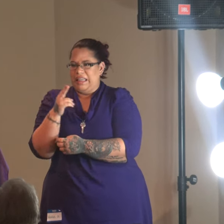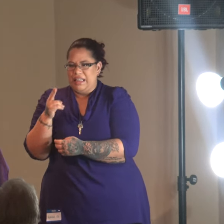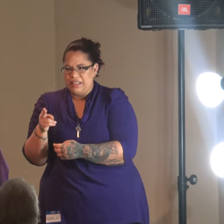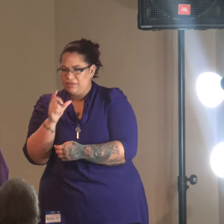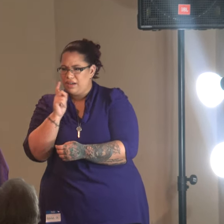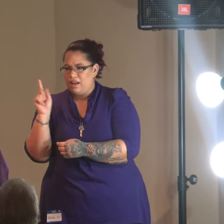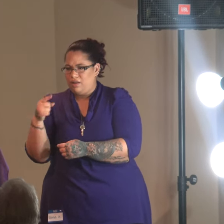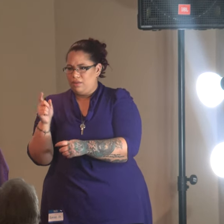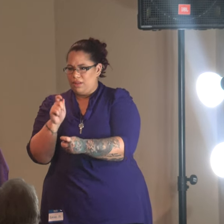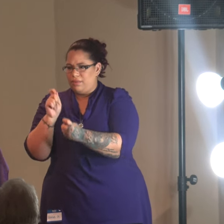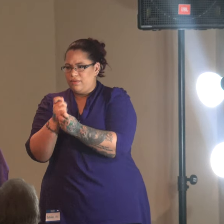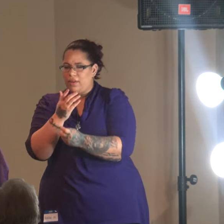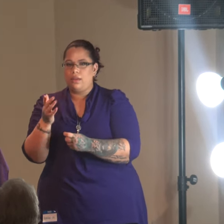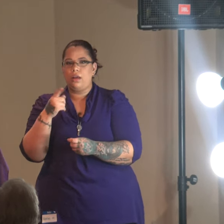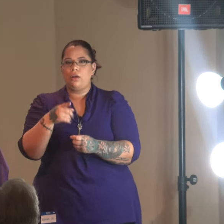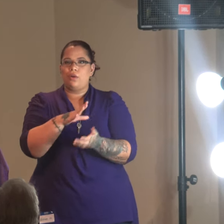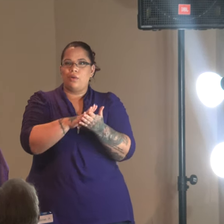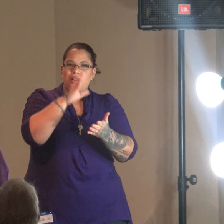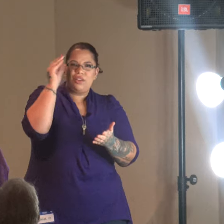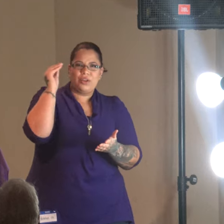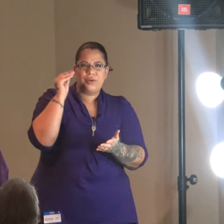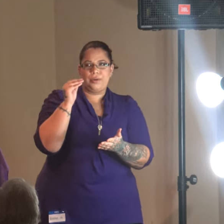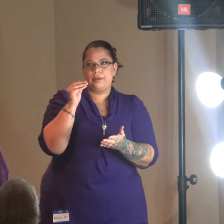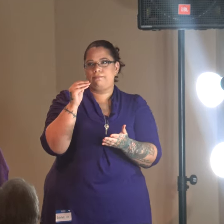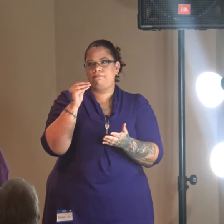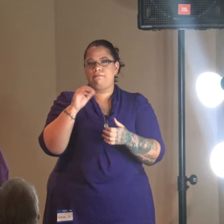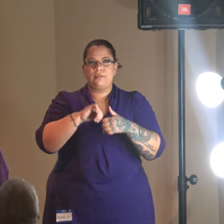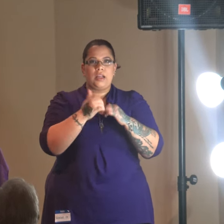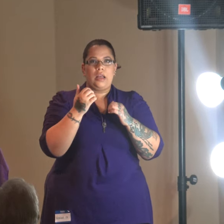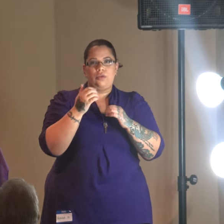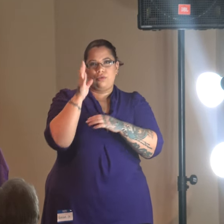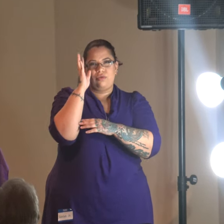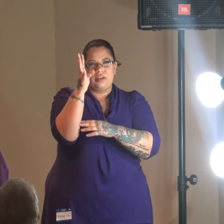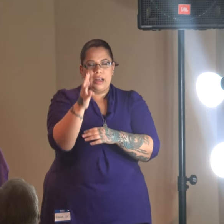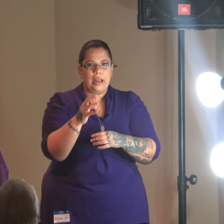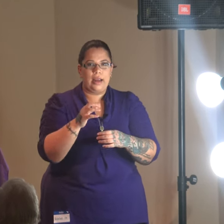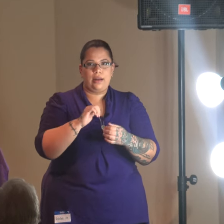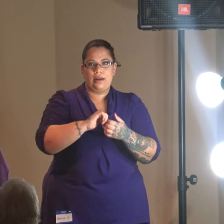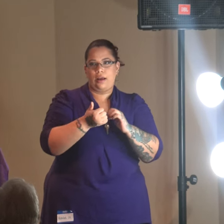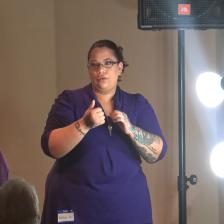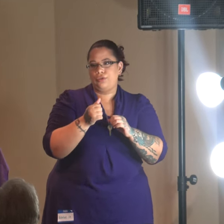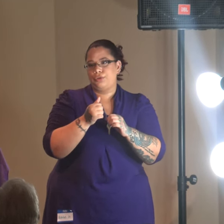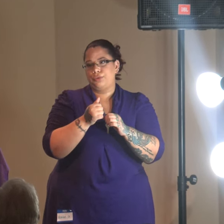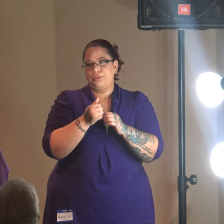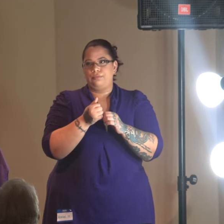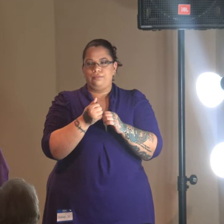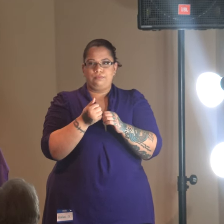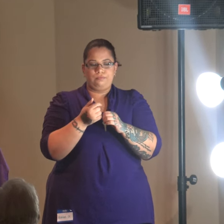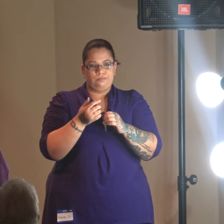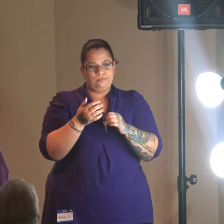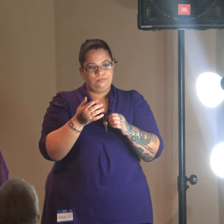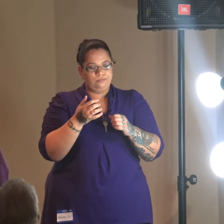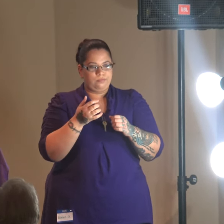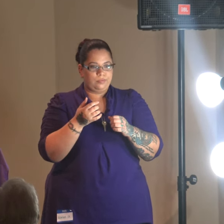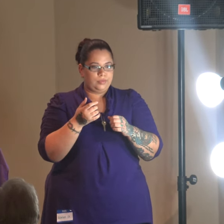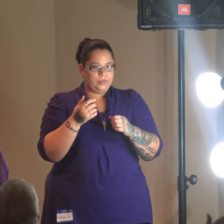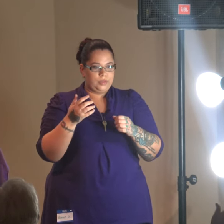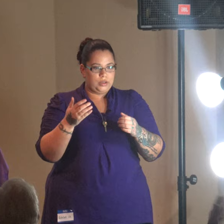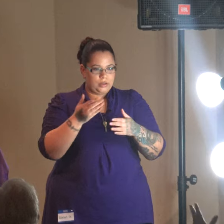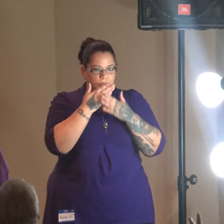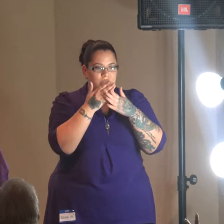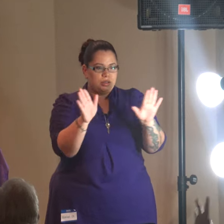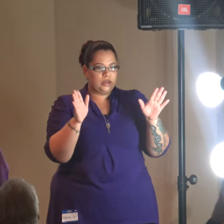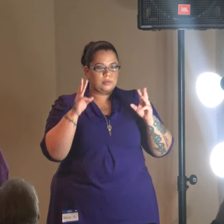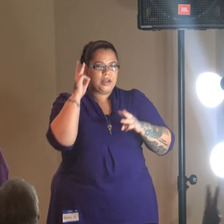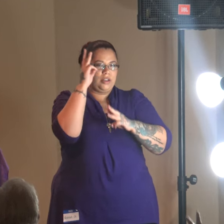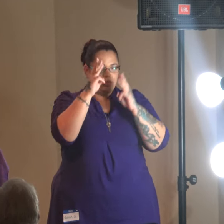You can learn how to create. You can learn how to expand, and you can learn about the world that you are in. That's what you're going for. So when